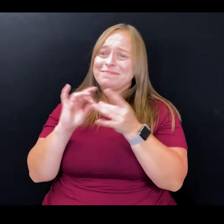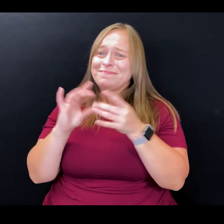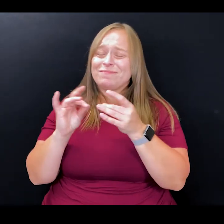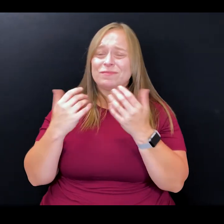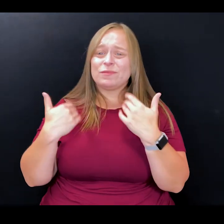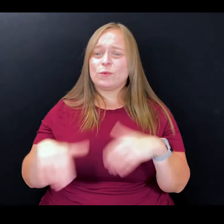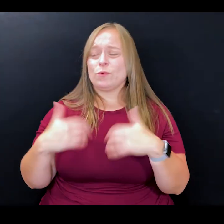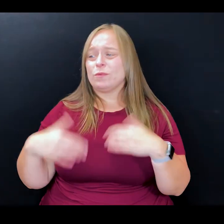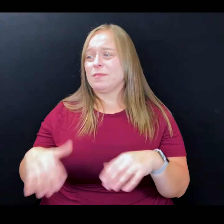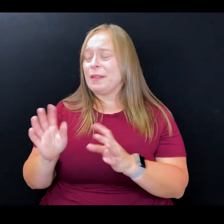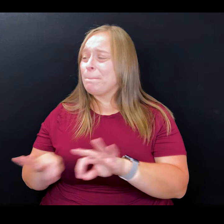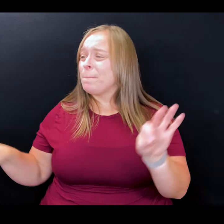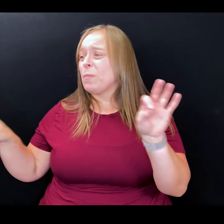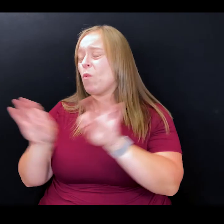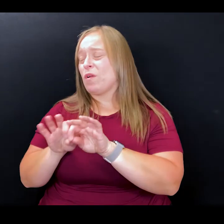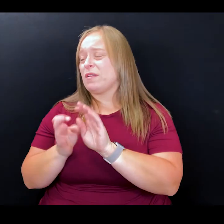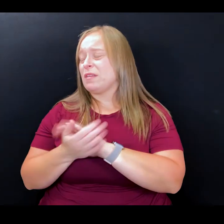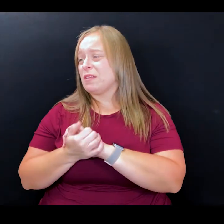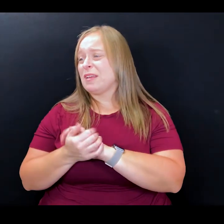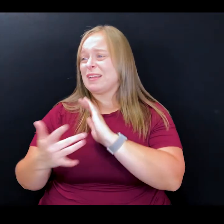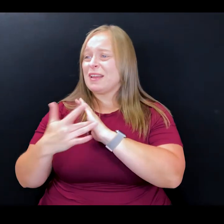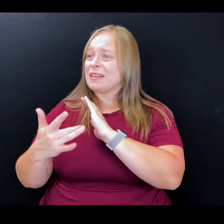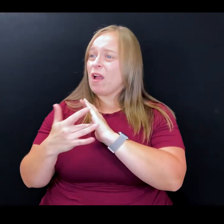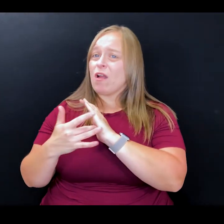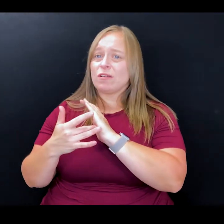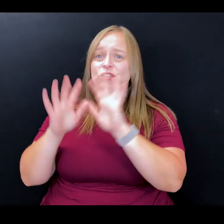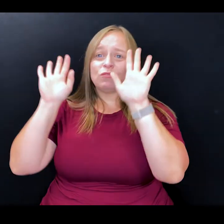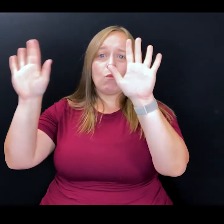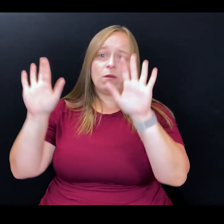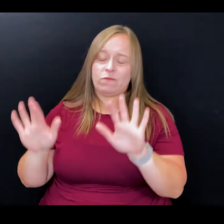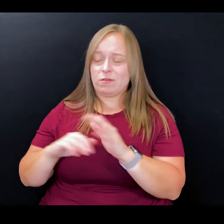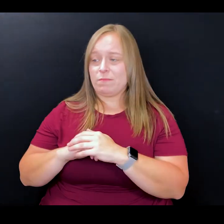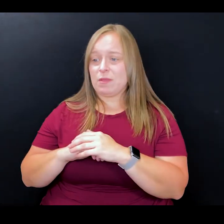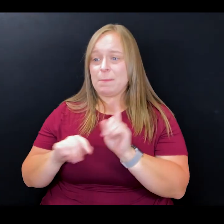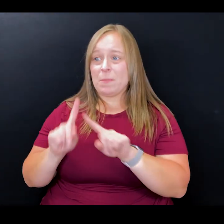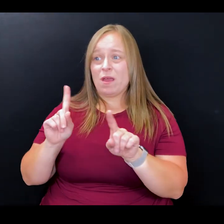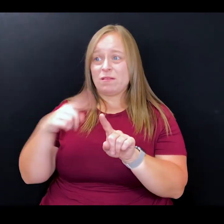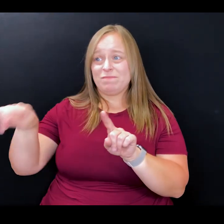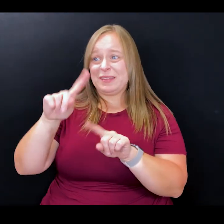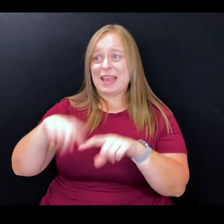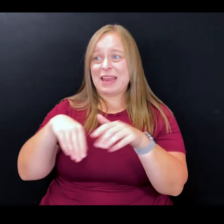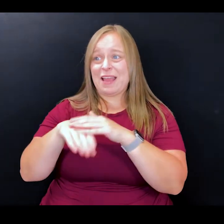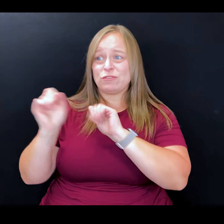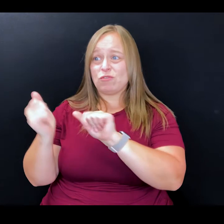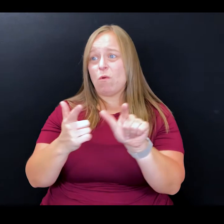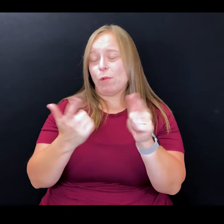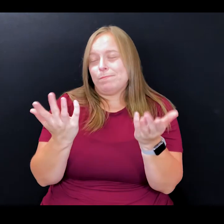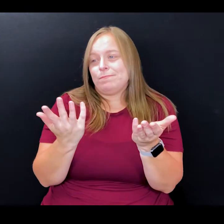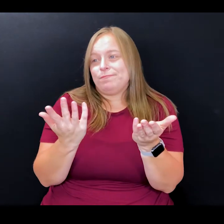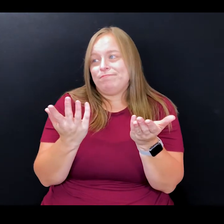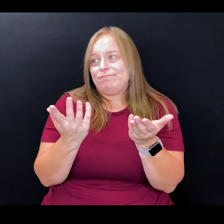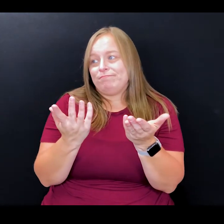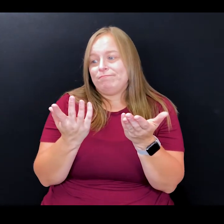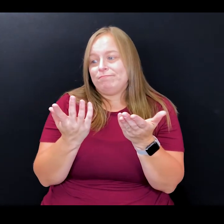are so important. Technology is wonderful, but when it's not available to everyone, it